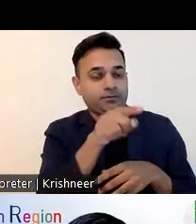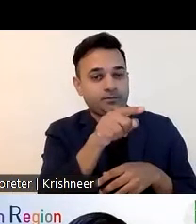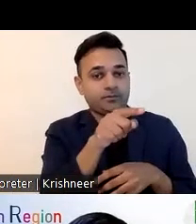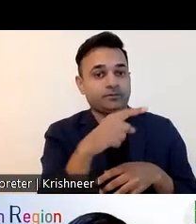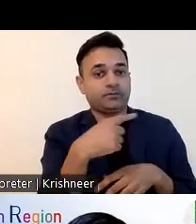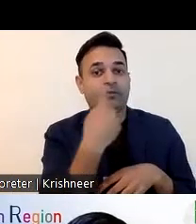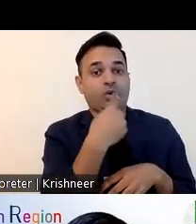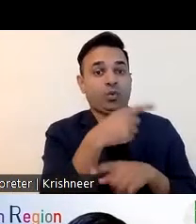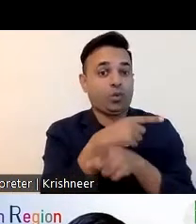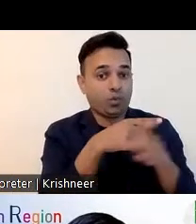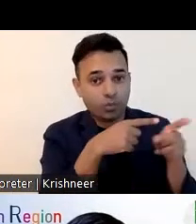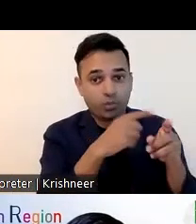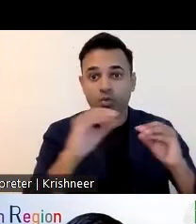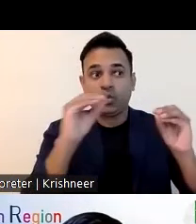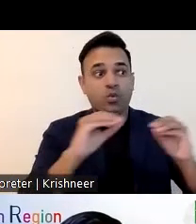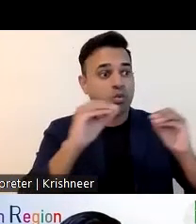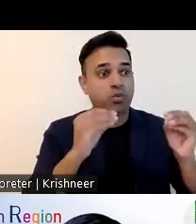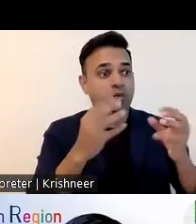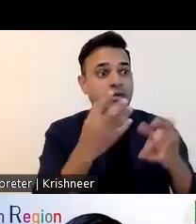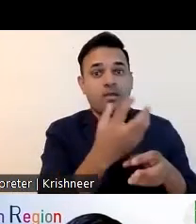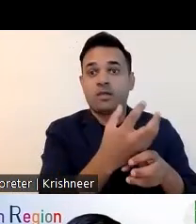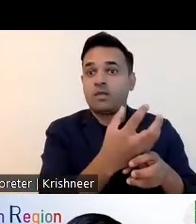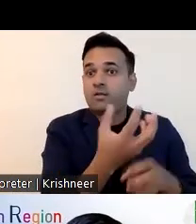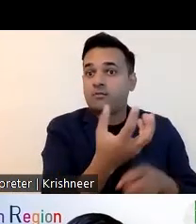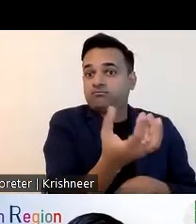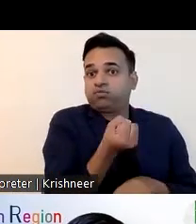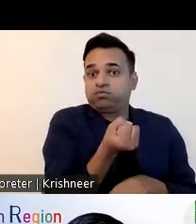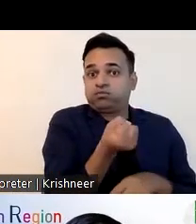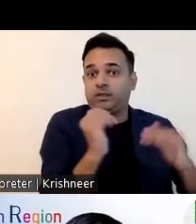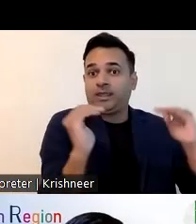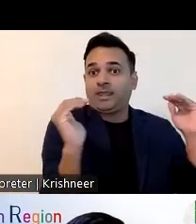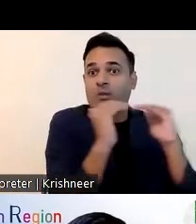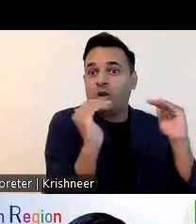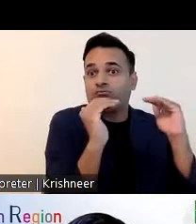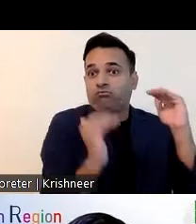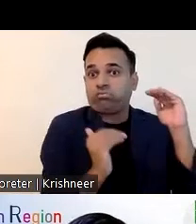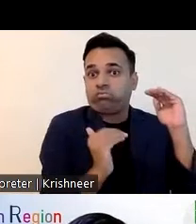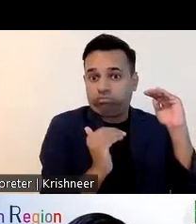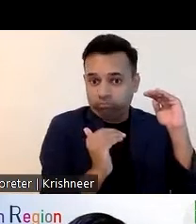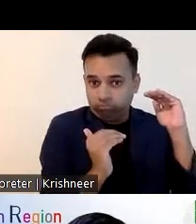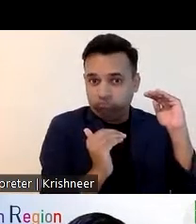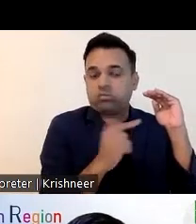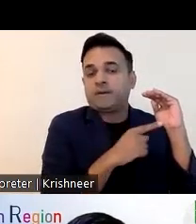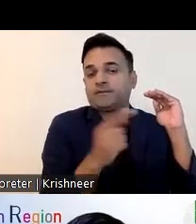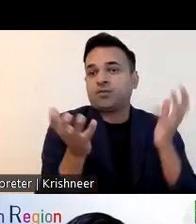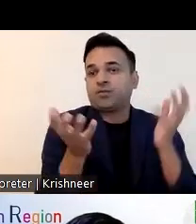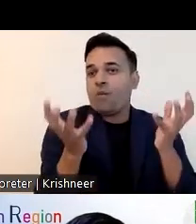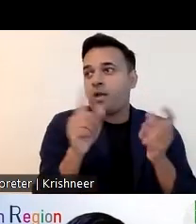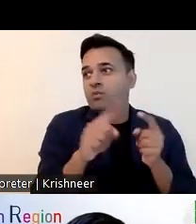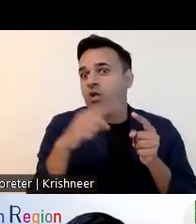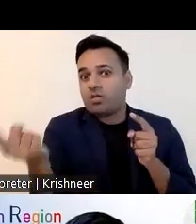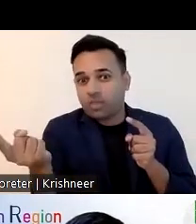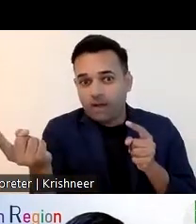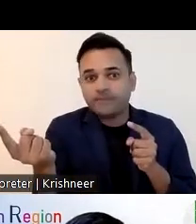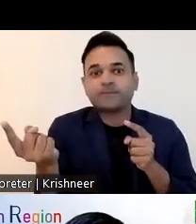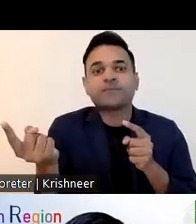only 42% received equal salary. And in regards to the gender, women with disabilities were found to have